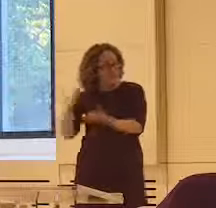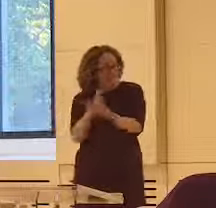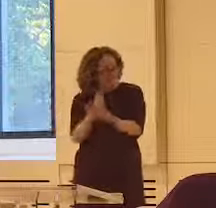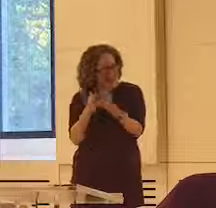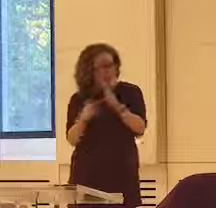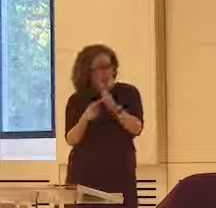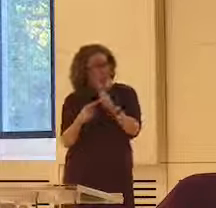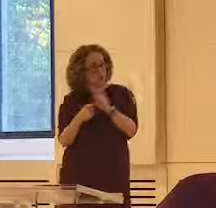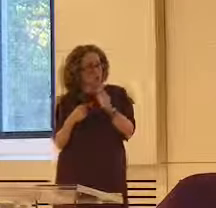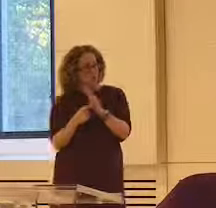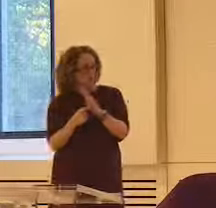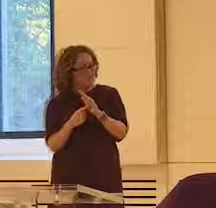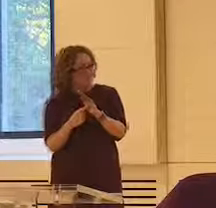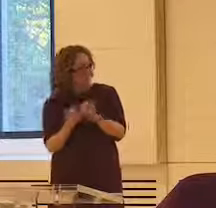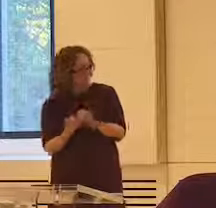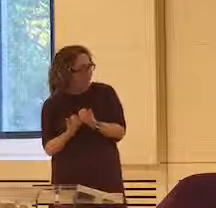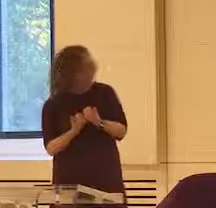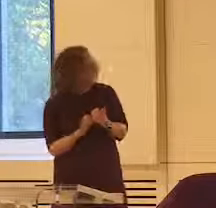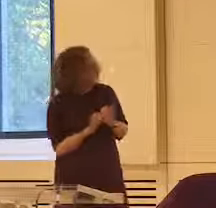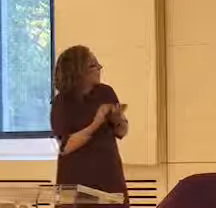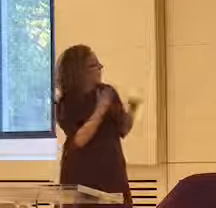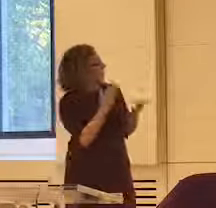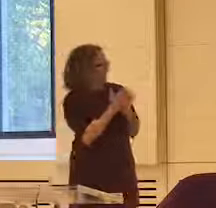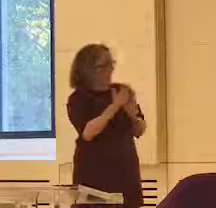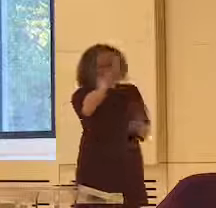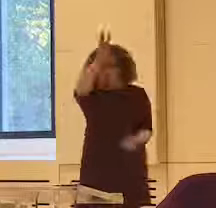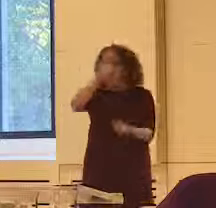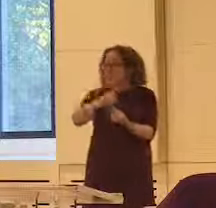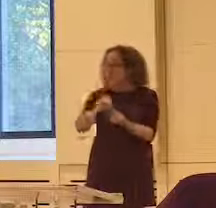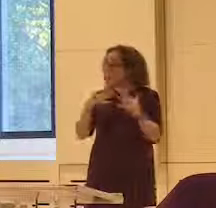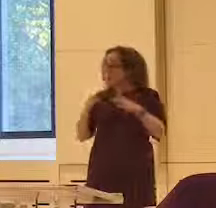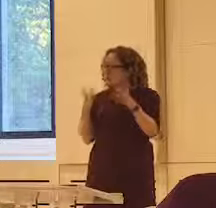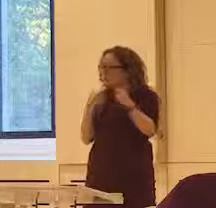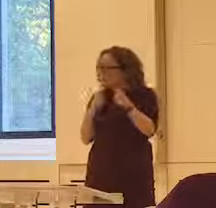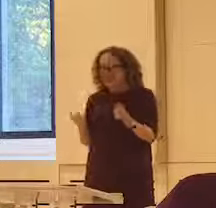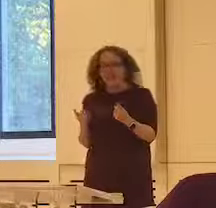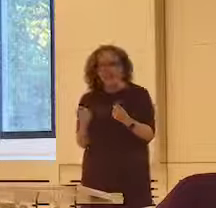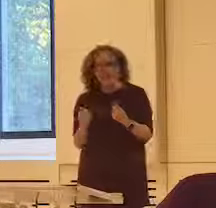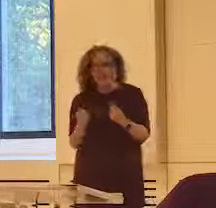It's a paid for service, so it's free for people coming to us.